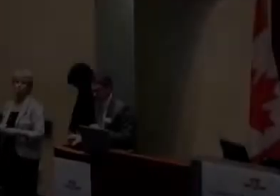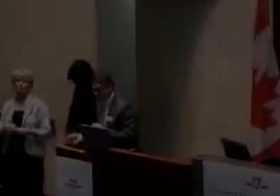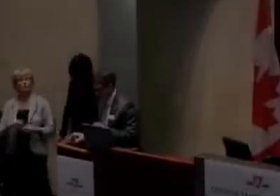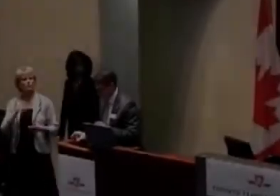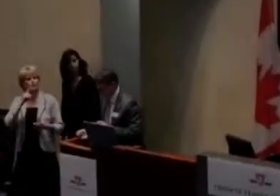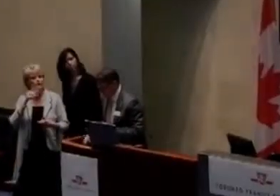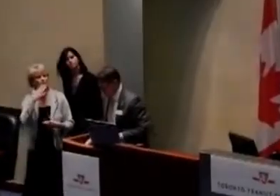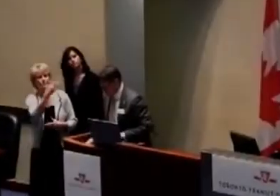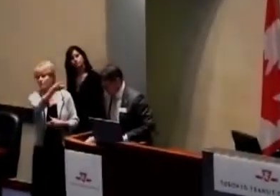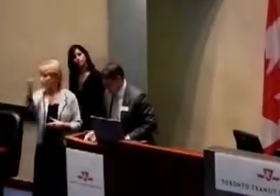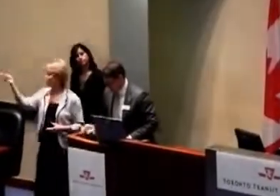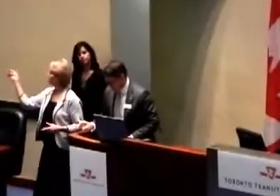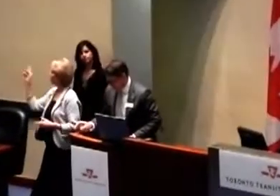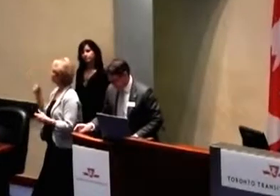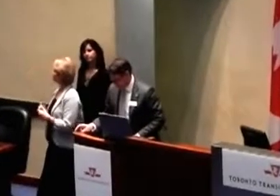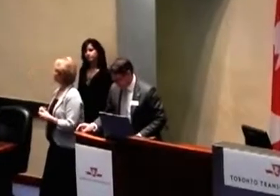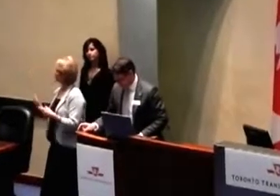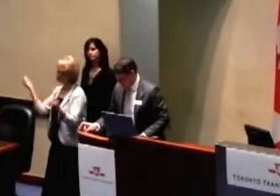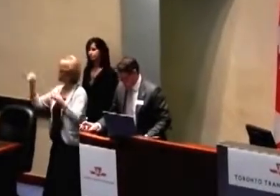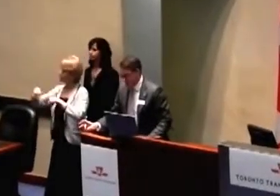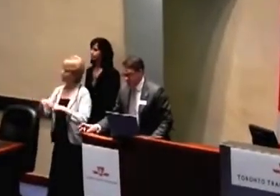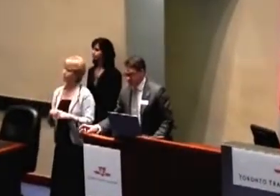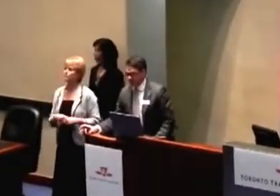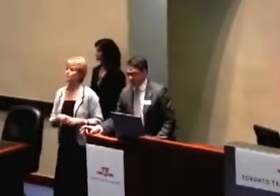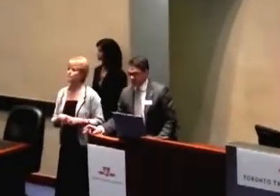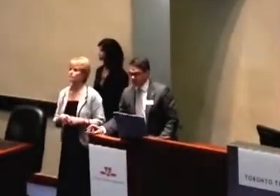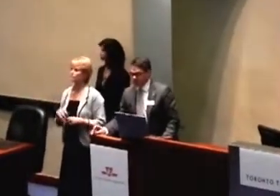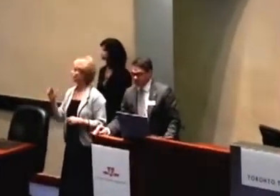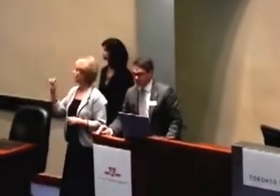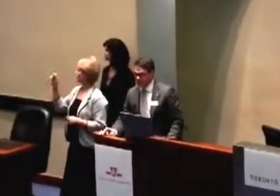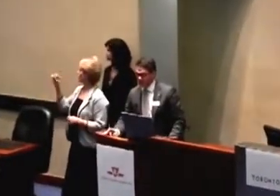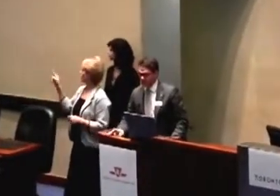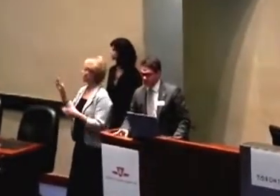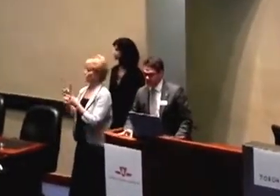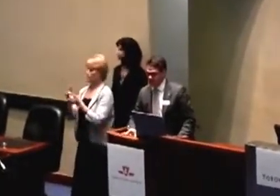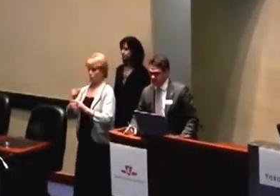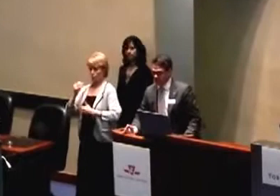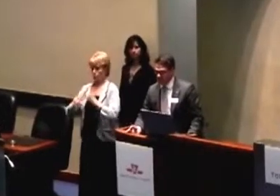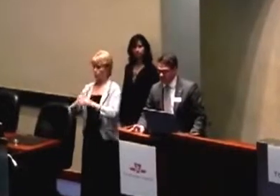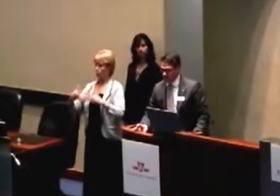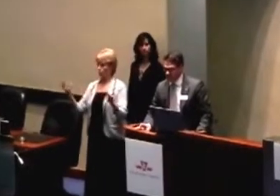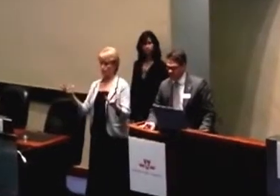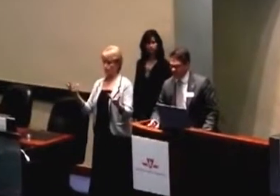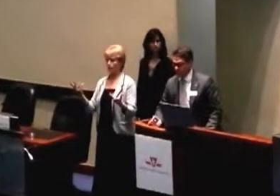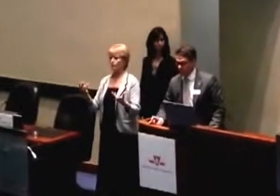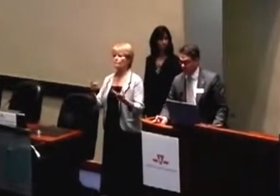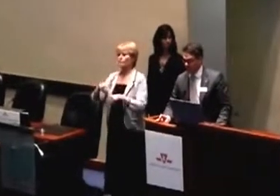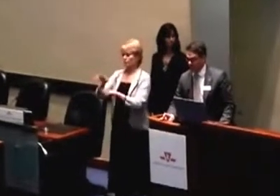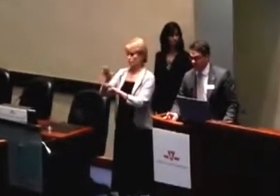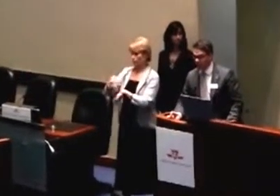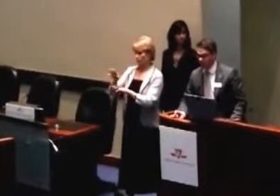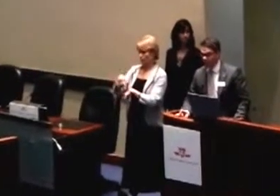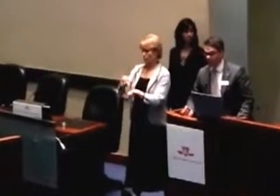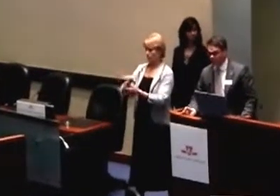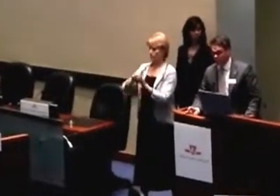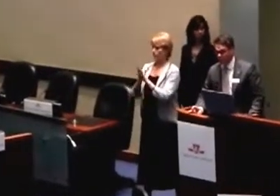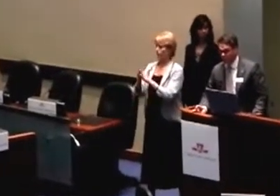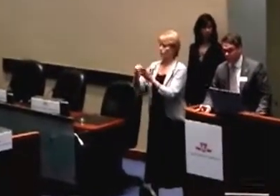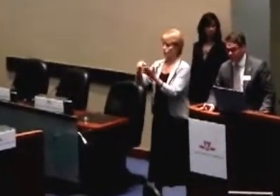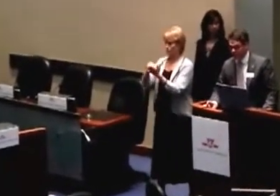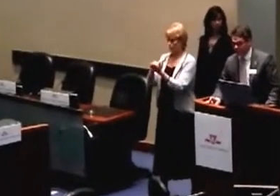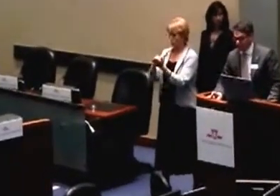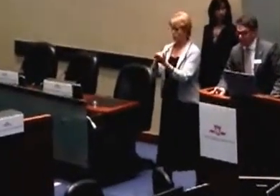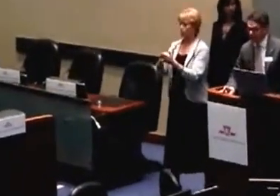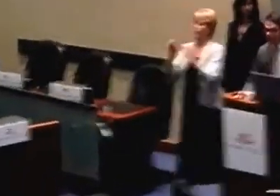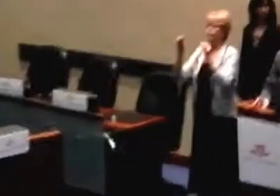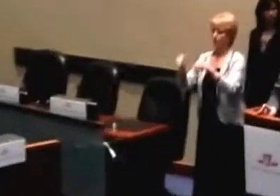Thanks to everybody for coming tonight. So as Andy said, the process for this is we will take the transcript, will repair a report on it, we will put it